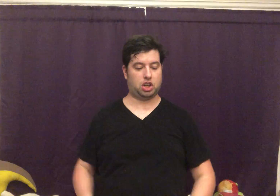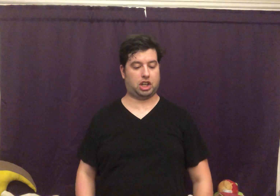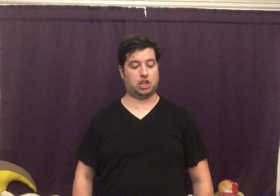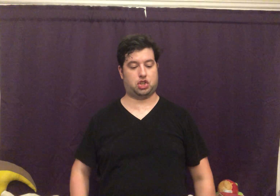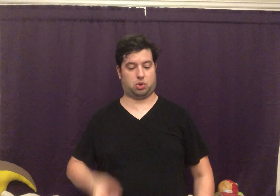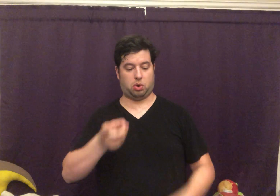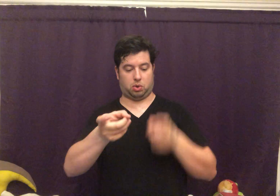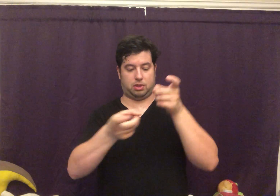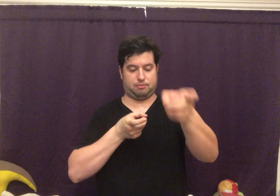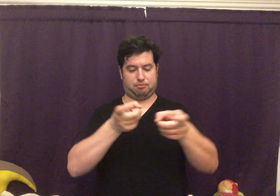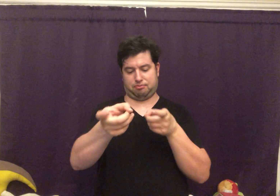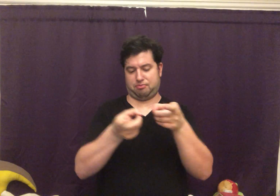Control.